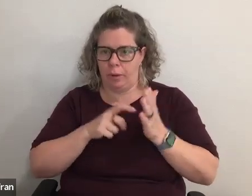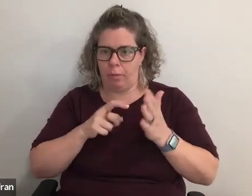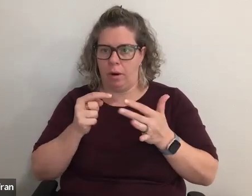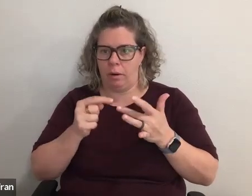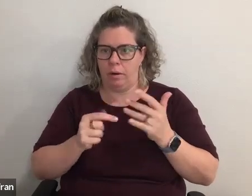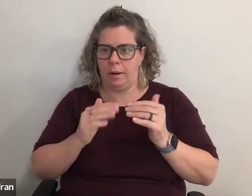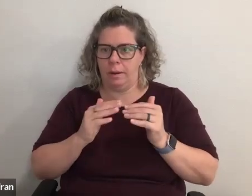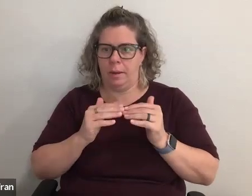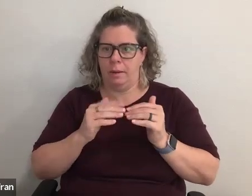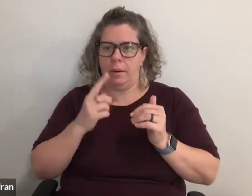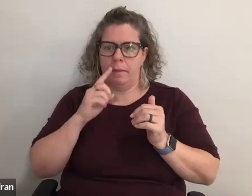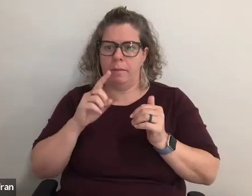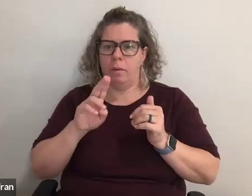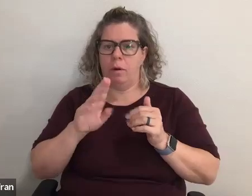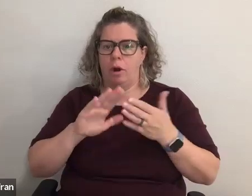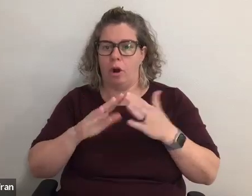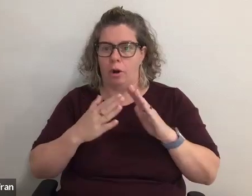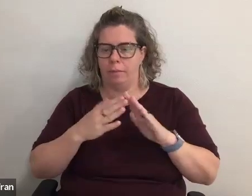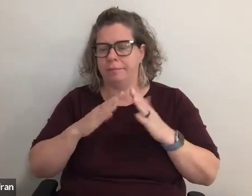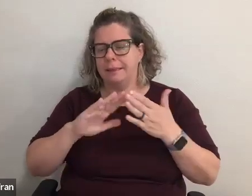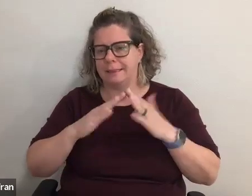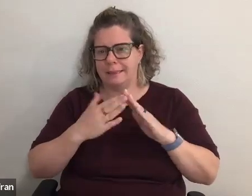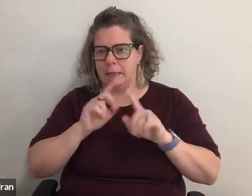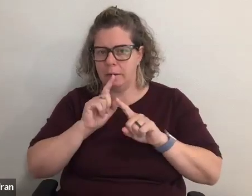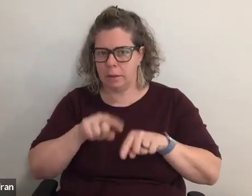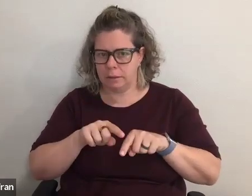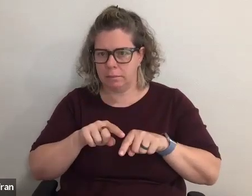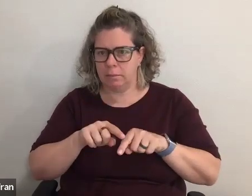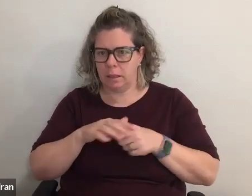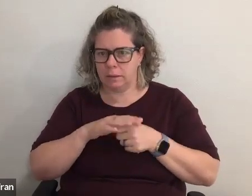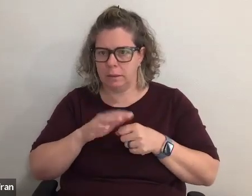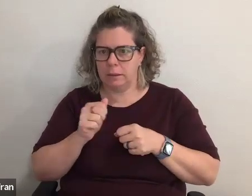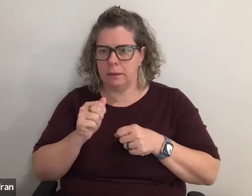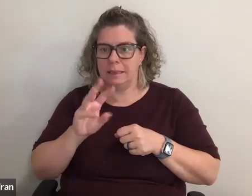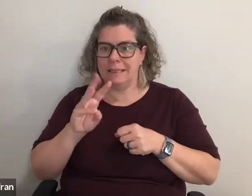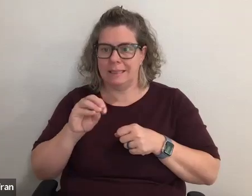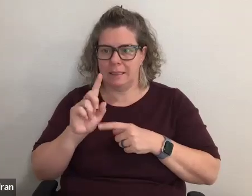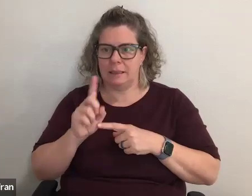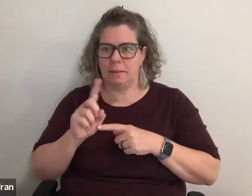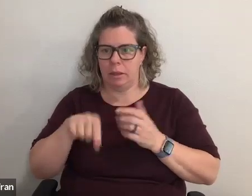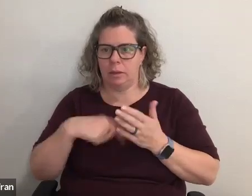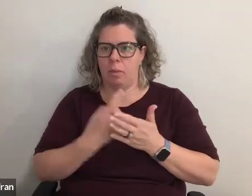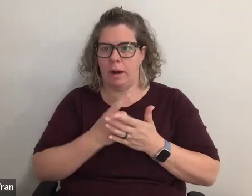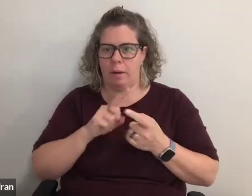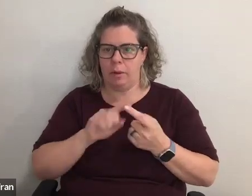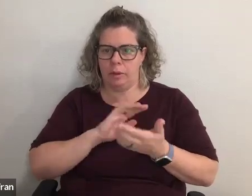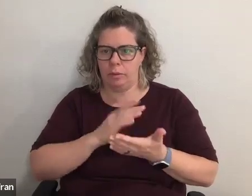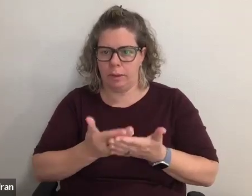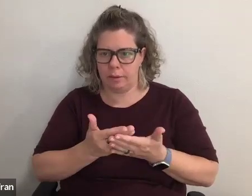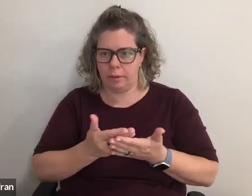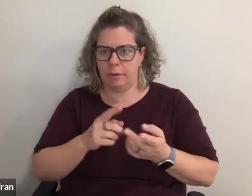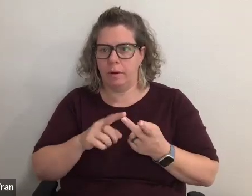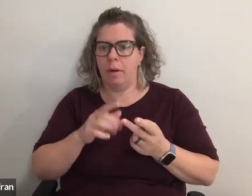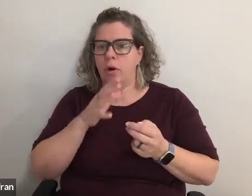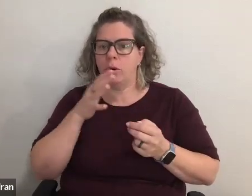that for an urban response, we have 60 minutes to get to that location. For